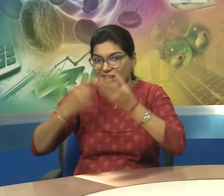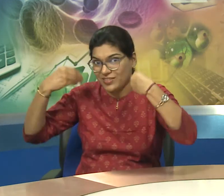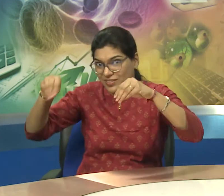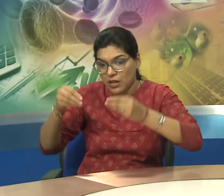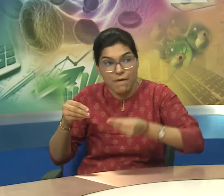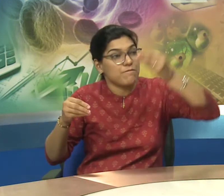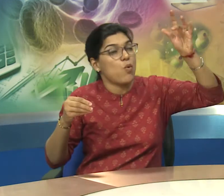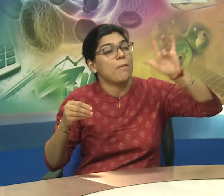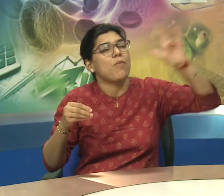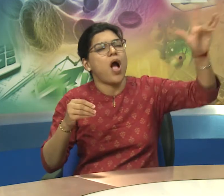market.